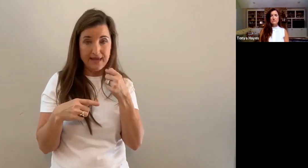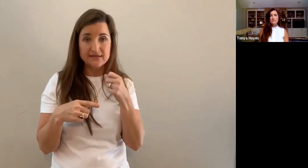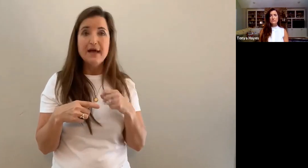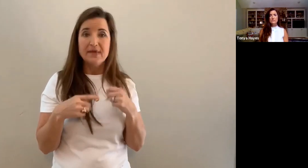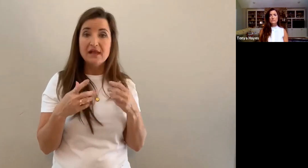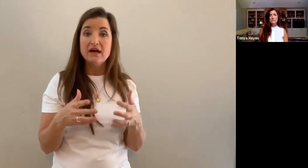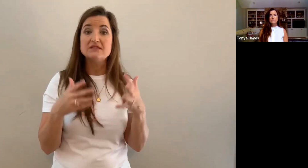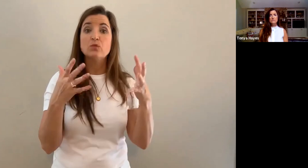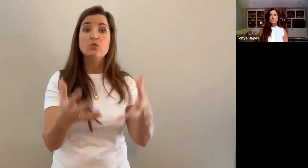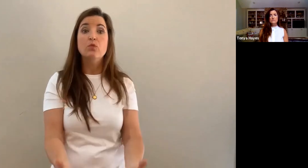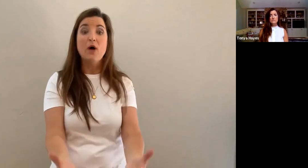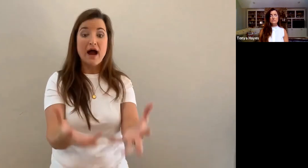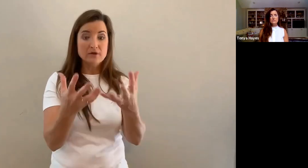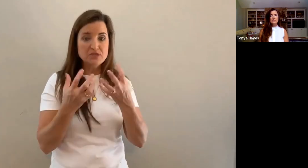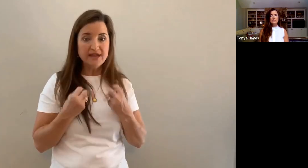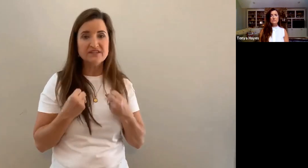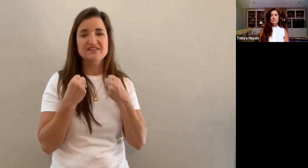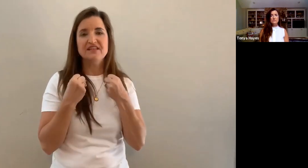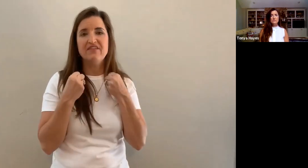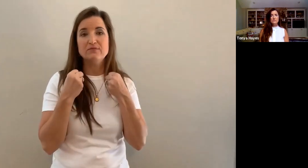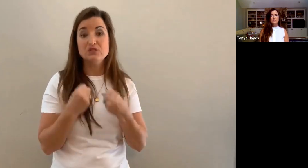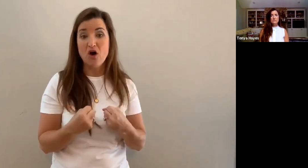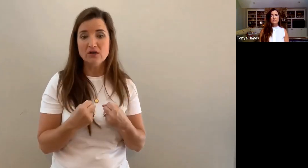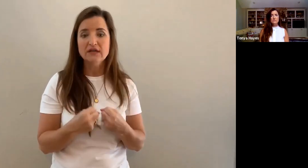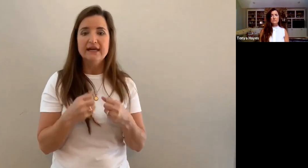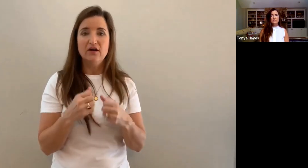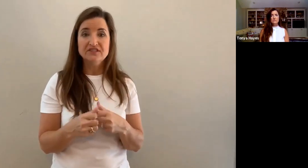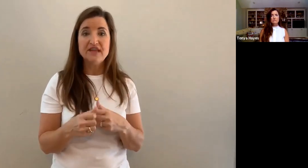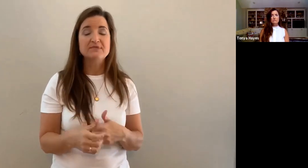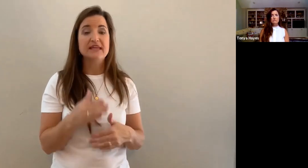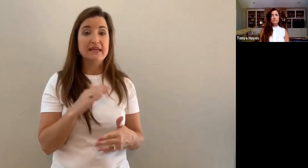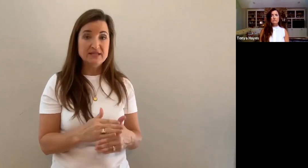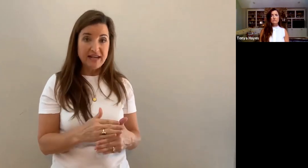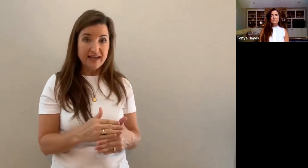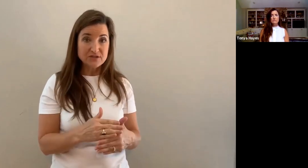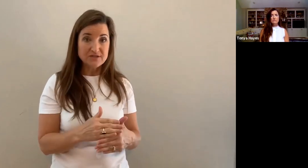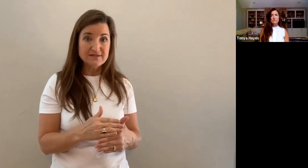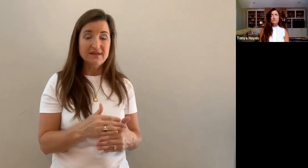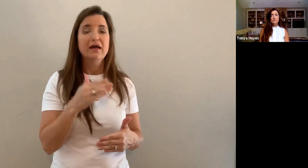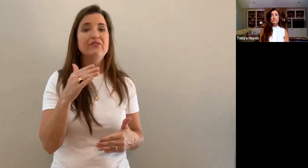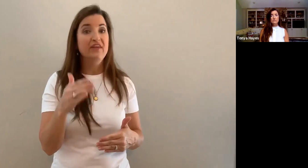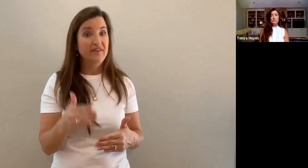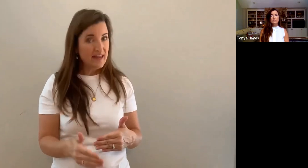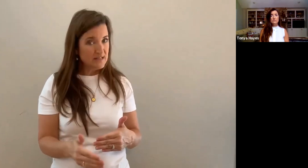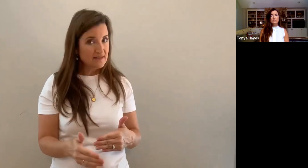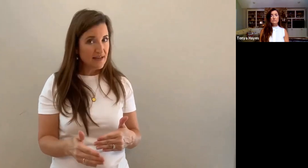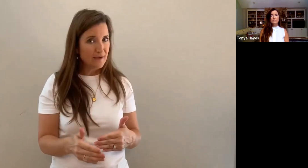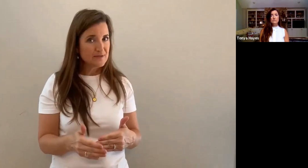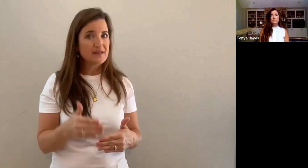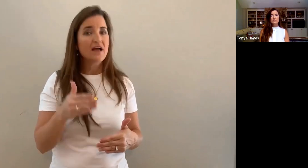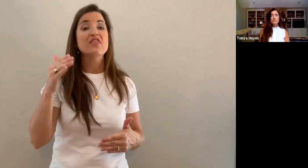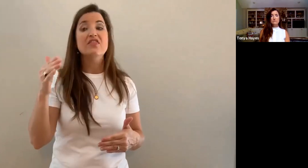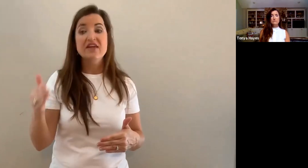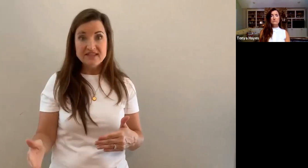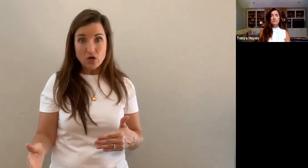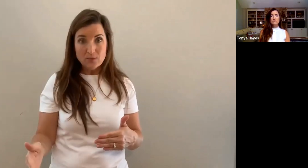cat makes because our objective is to get them to talk. And oftentimes they imitate actions, then they imitate